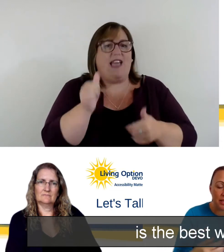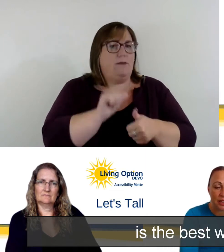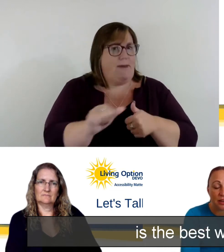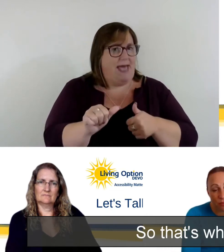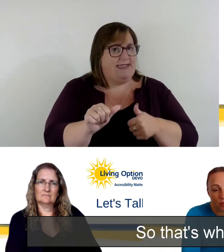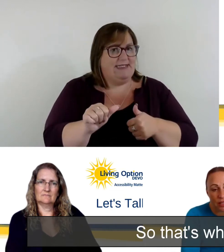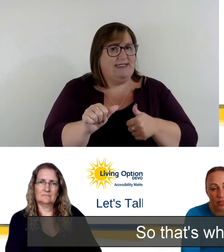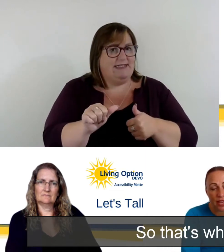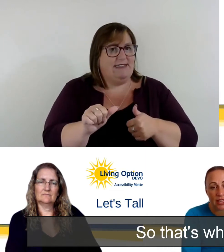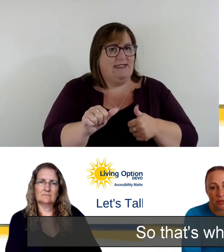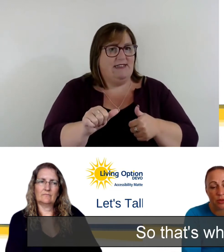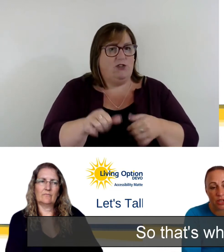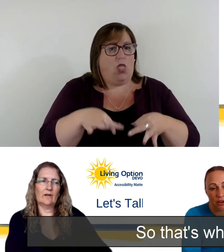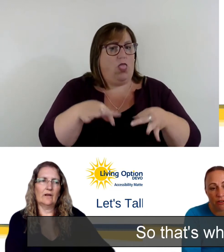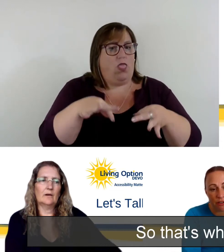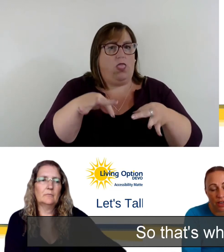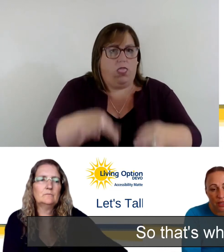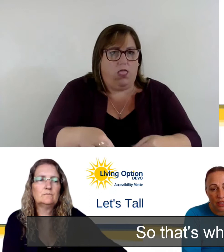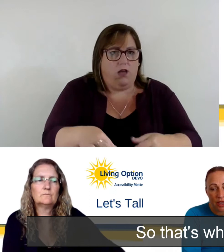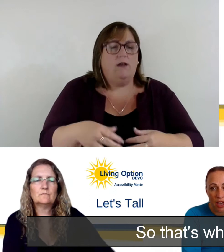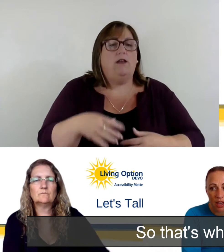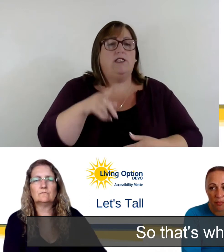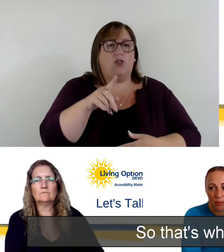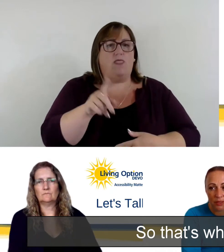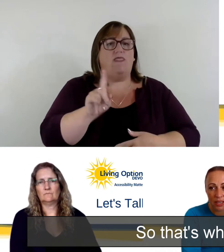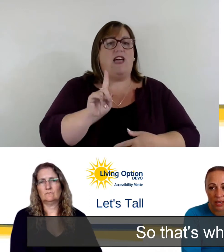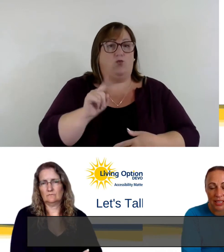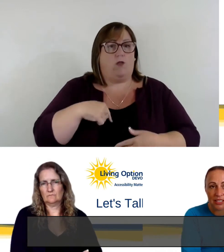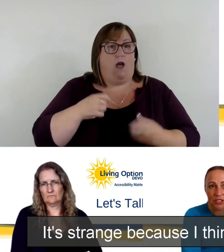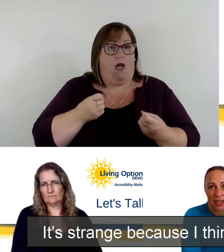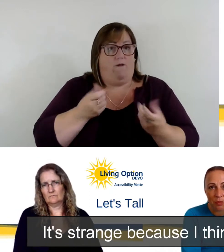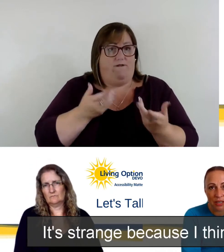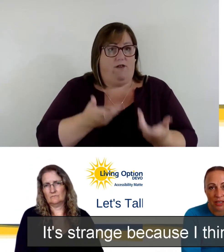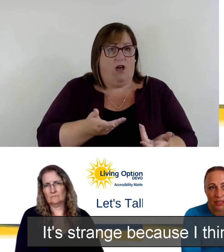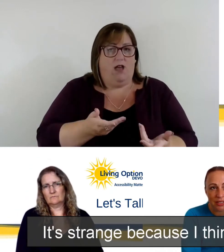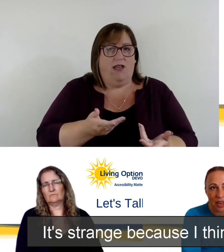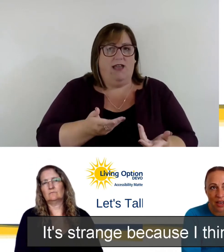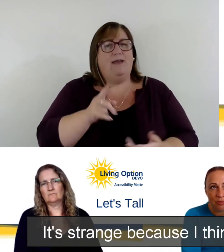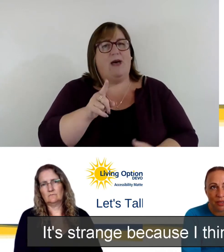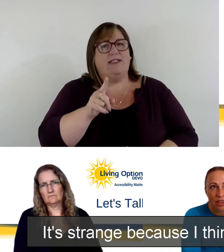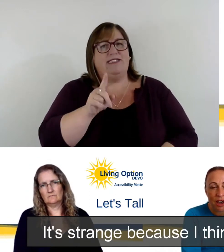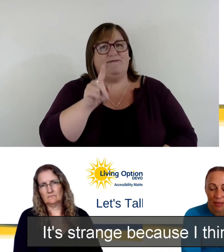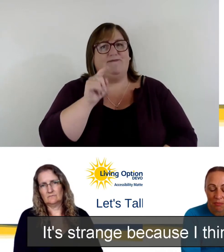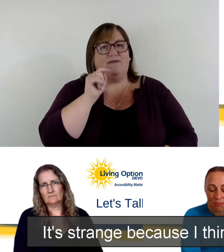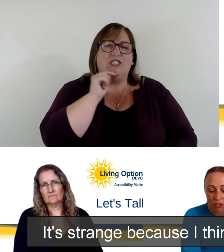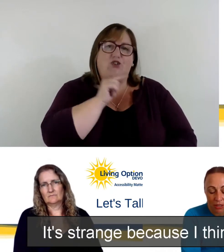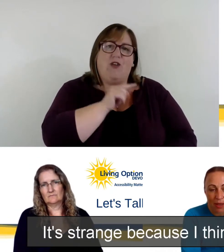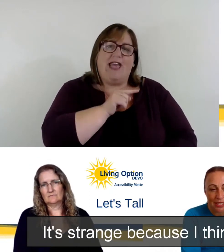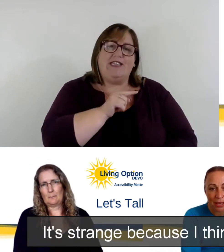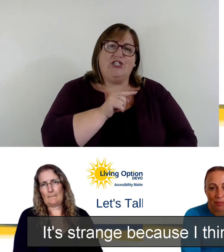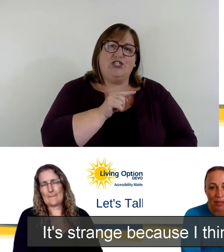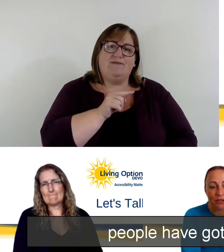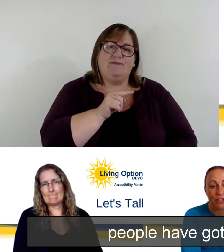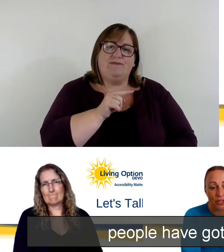way to do it. So that's what I offer. It's strange because I think during